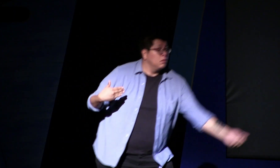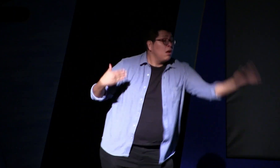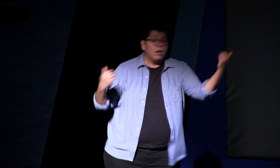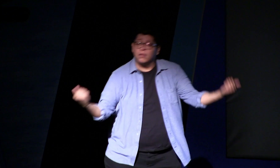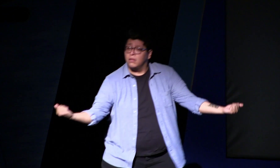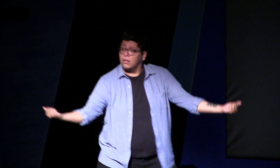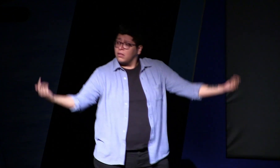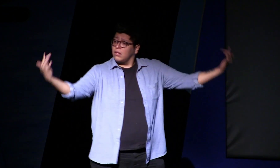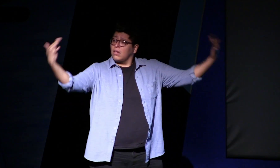to gather the community.